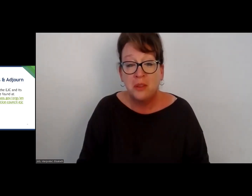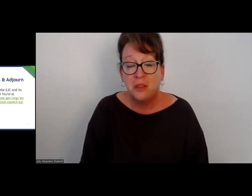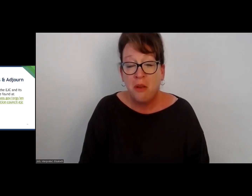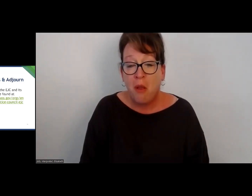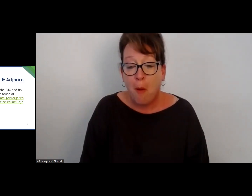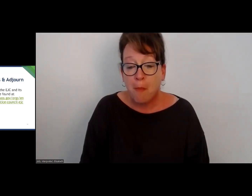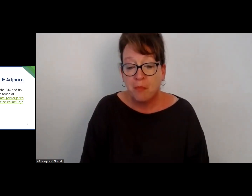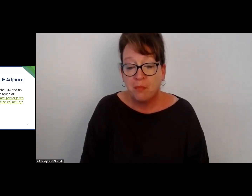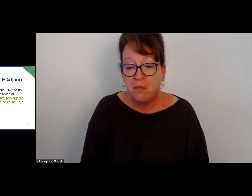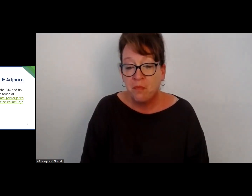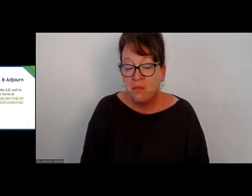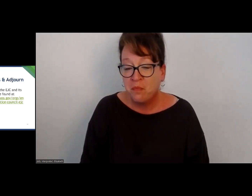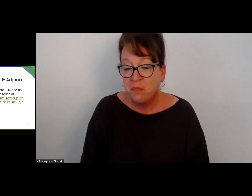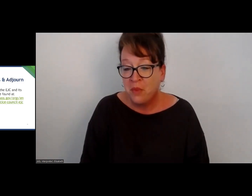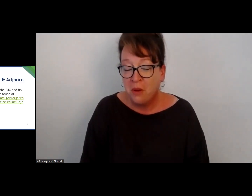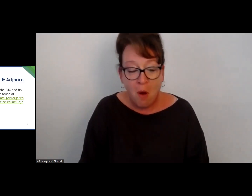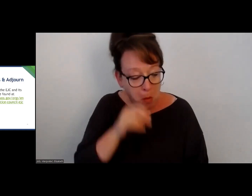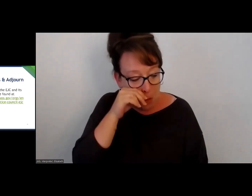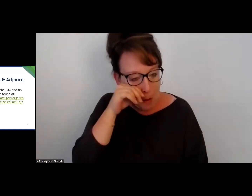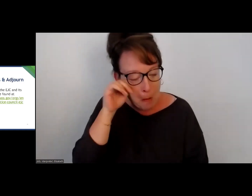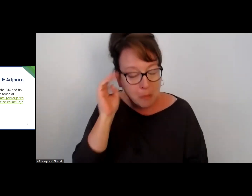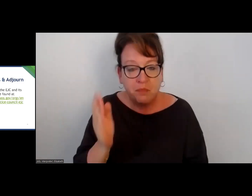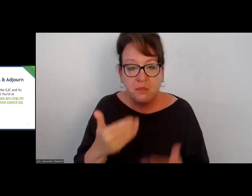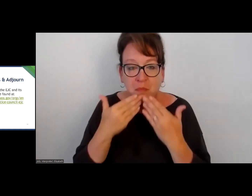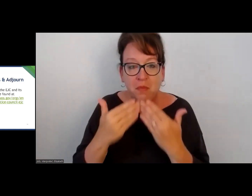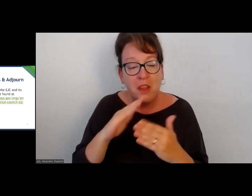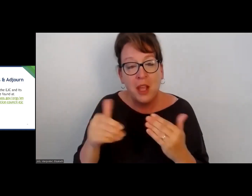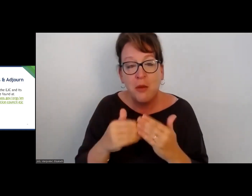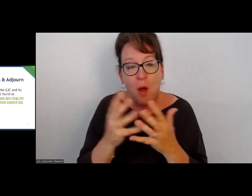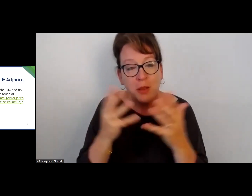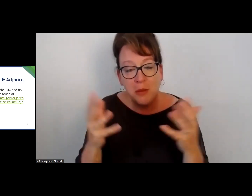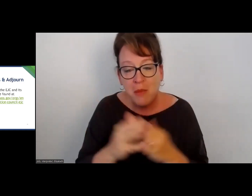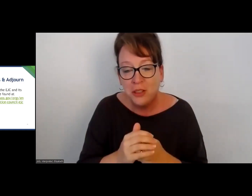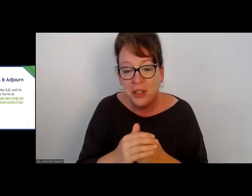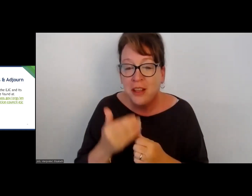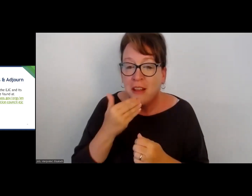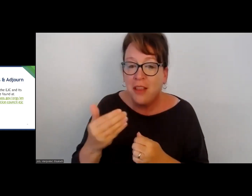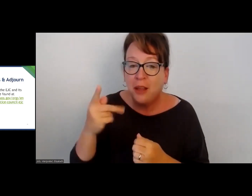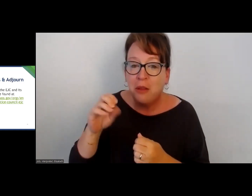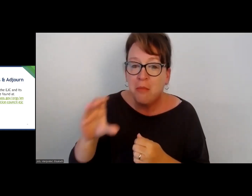none, going once, going twice. Great, well, thank you all so much, and thank you to the public